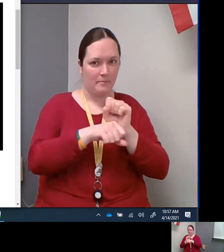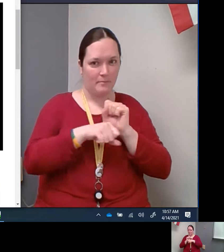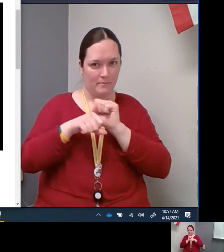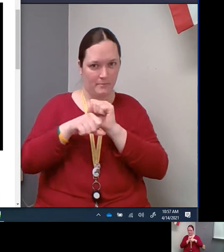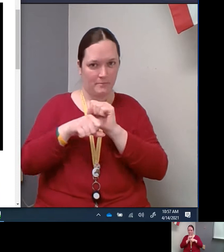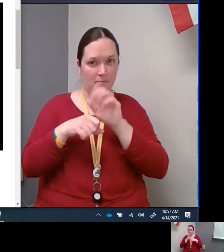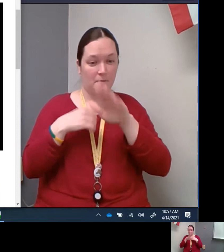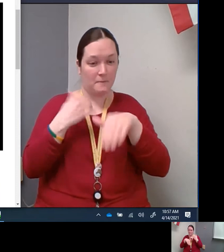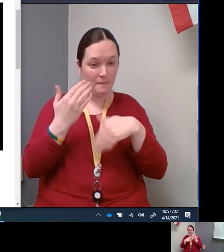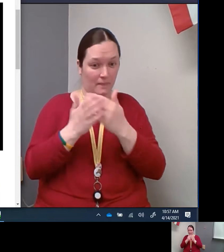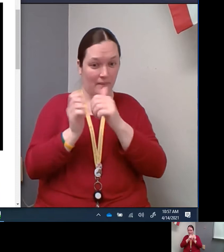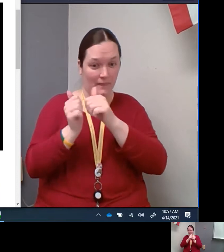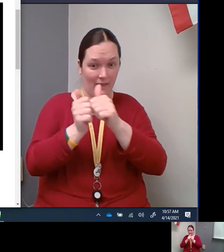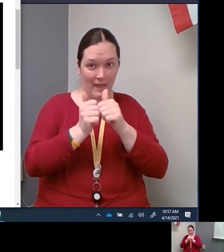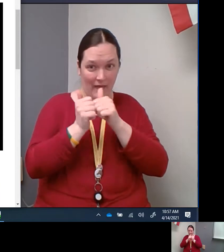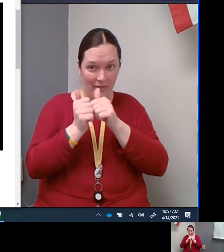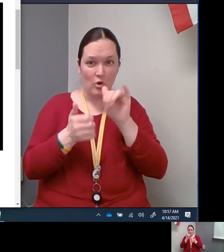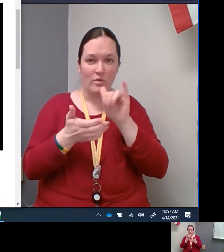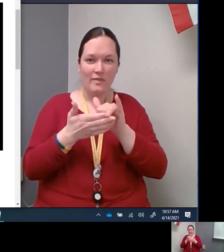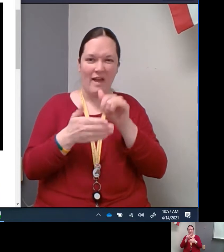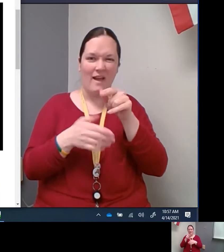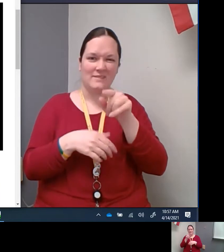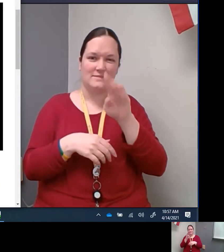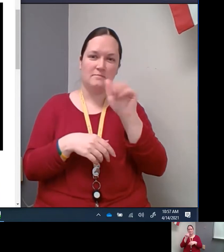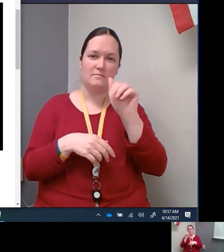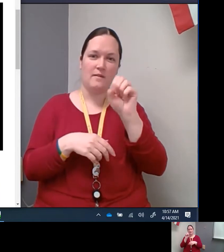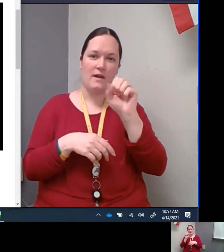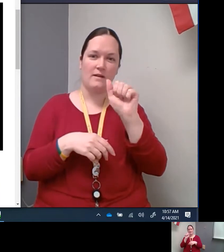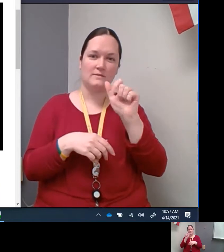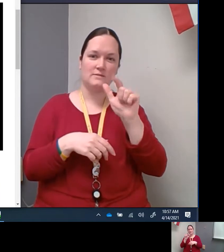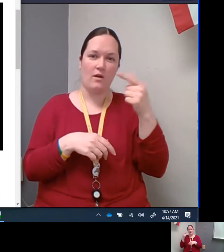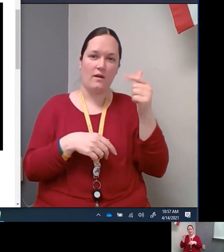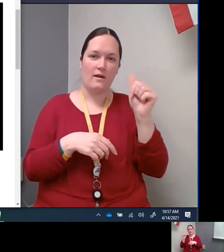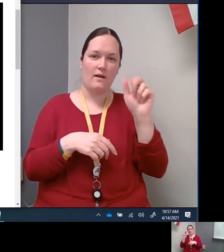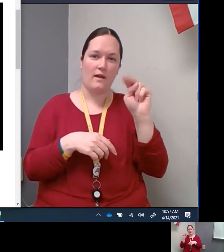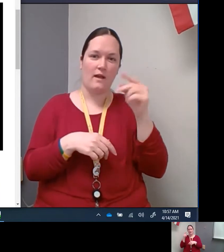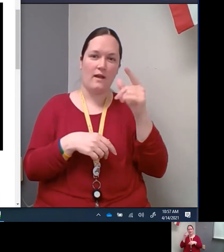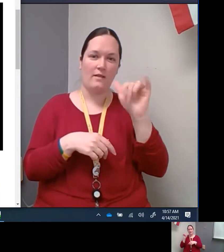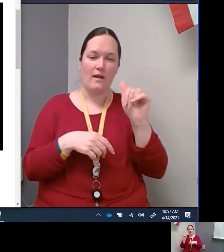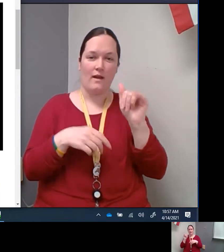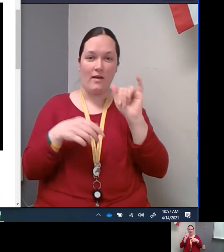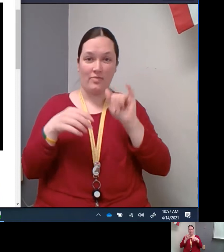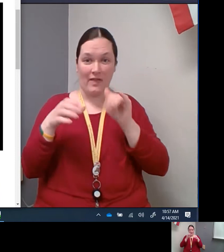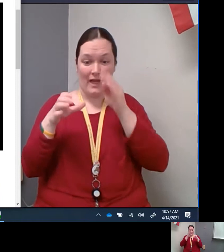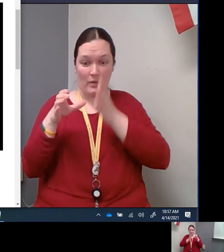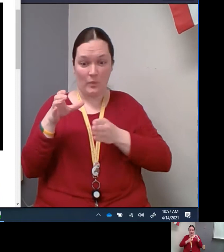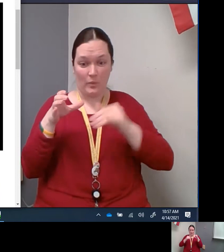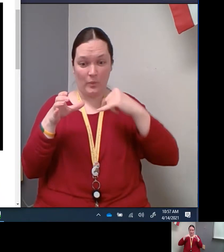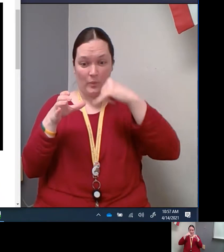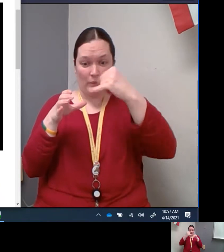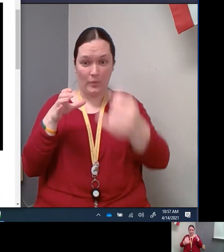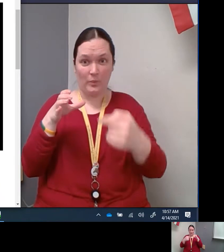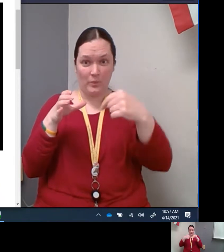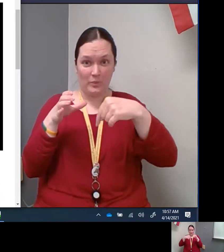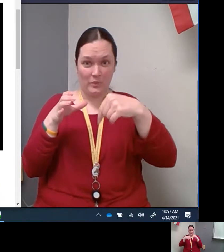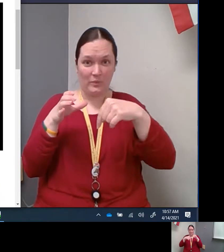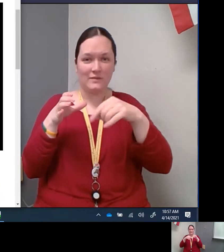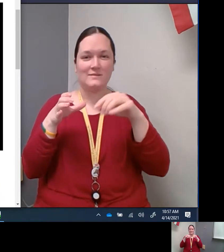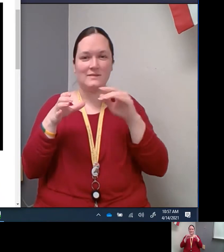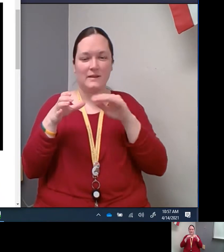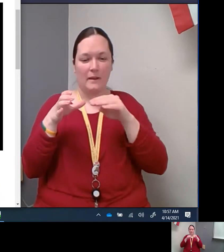of these nuclei together make up what's called the basal ganglia. And you can see this would be the corpus callosum connecting it together as well. So this